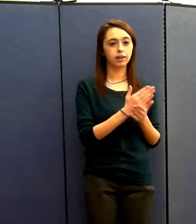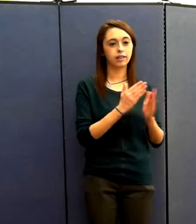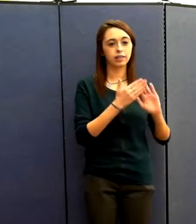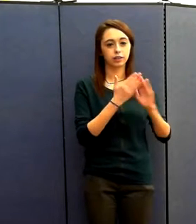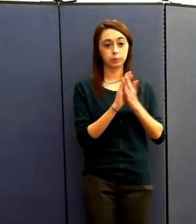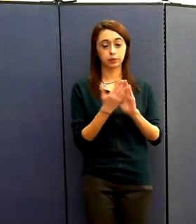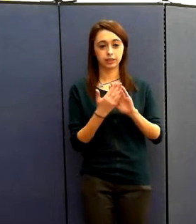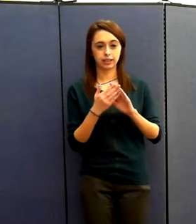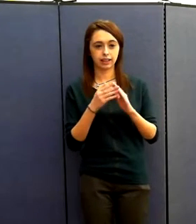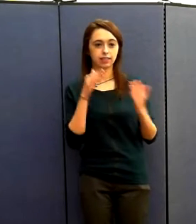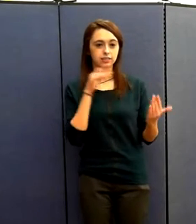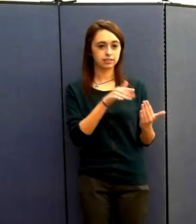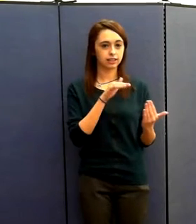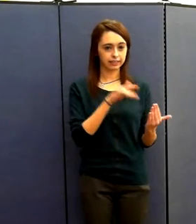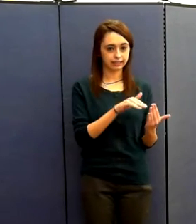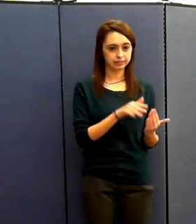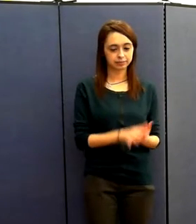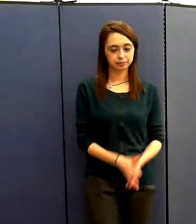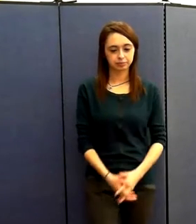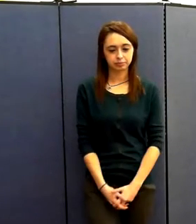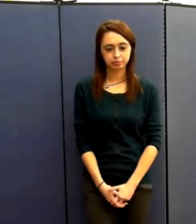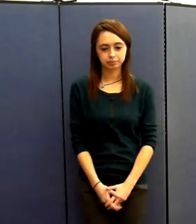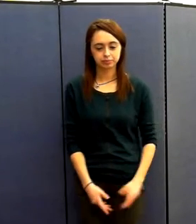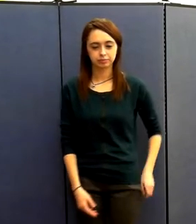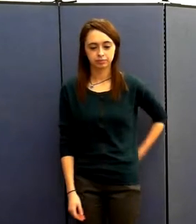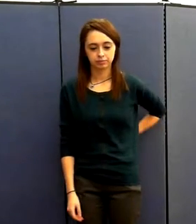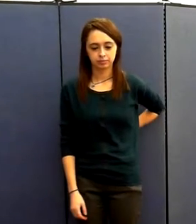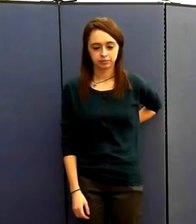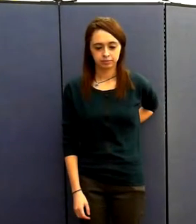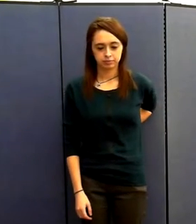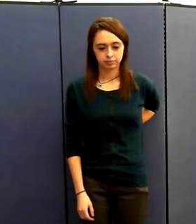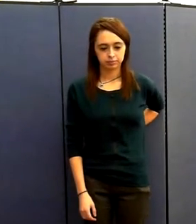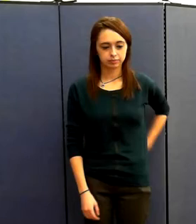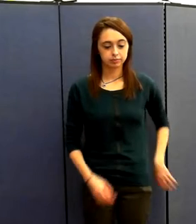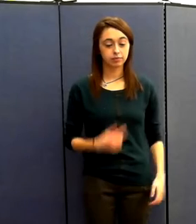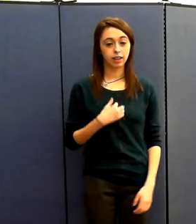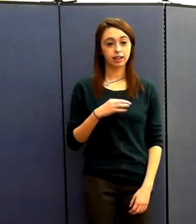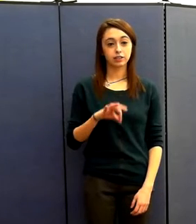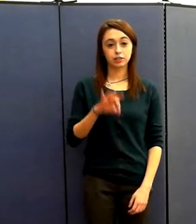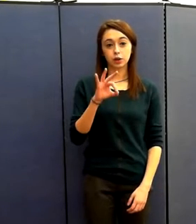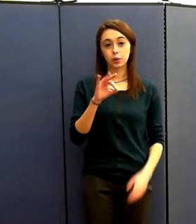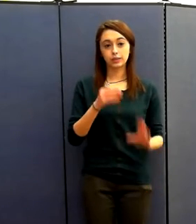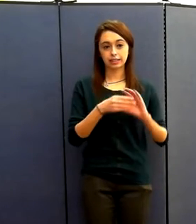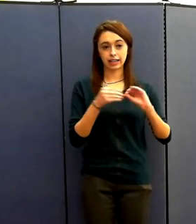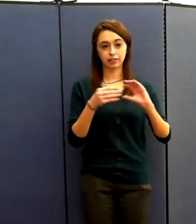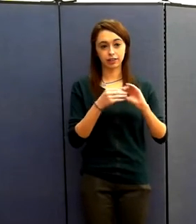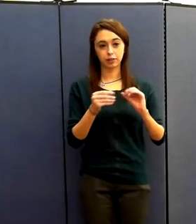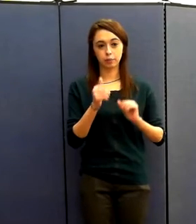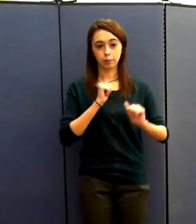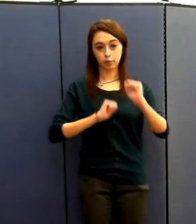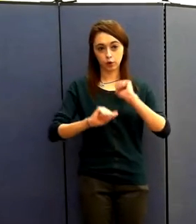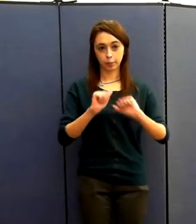studying. Okay. I chose narrative performance analysis and